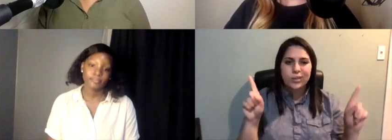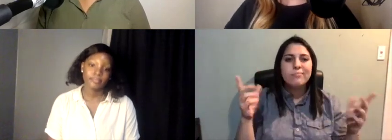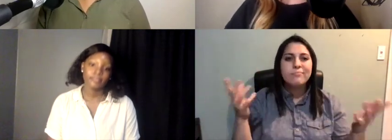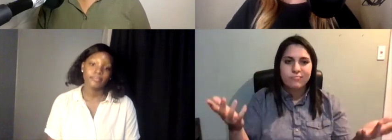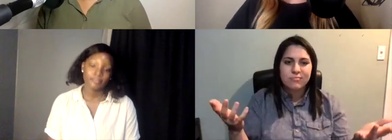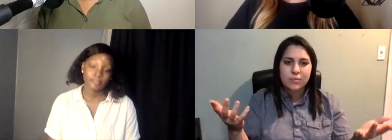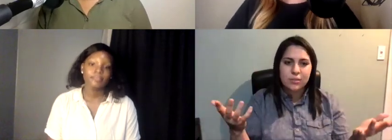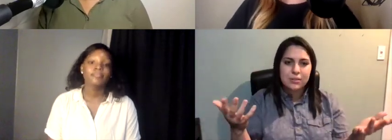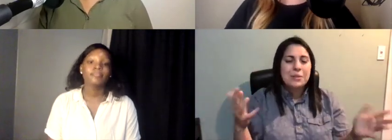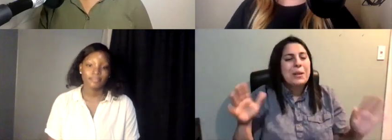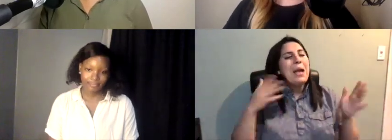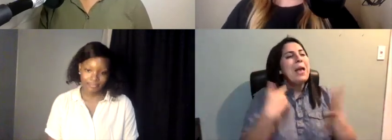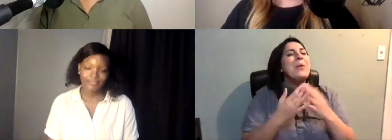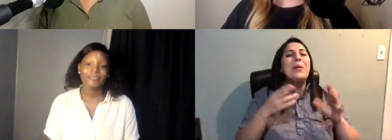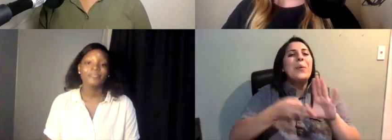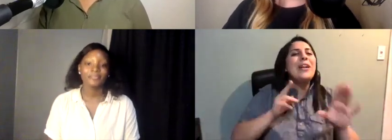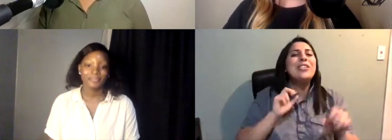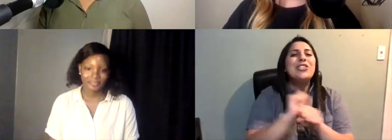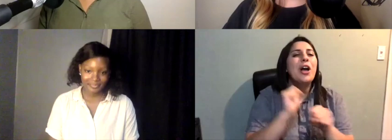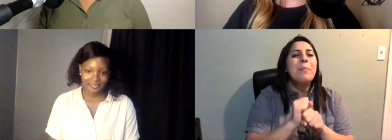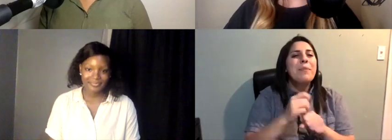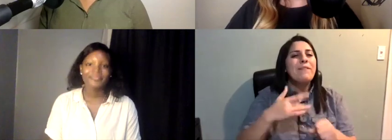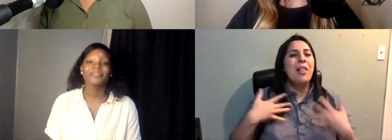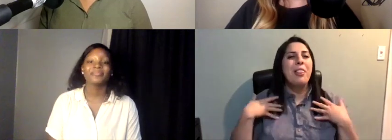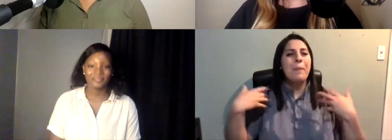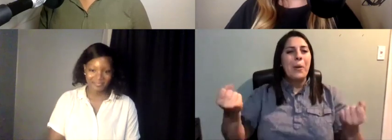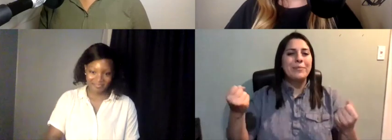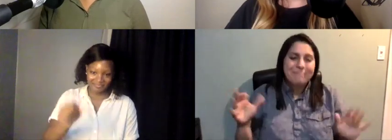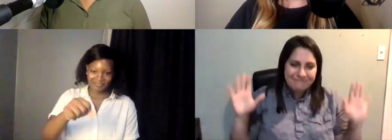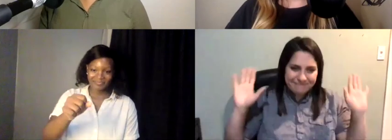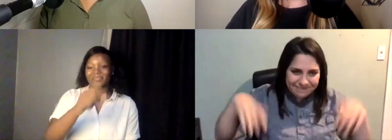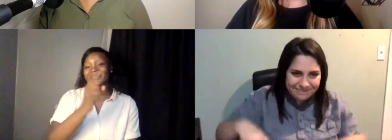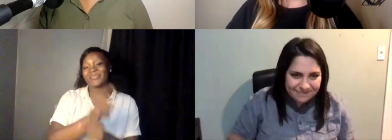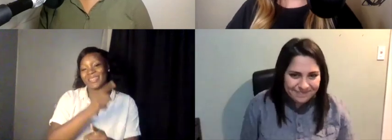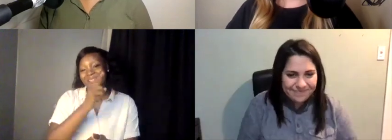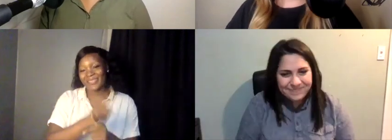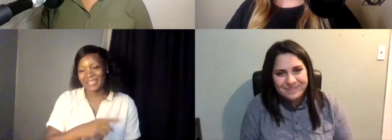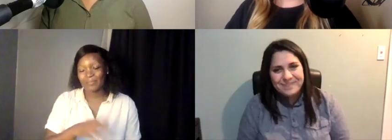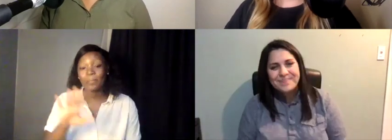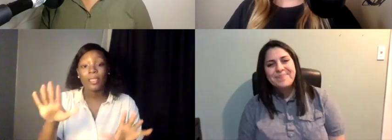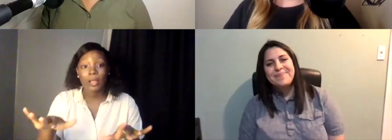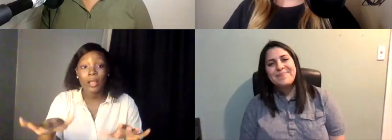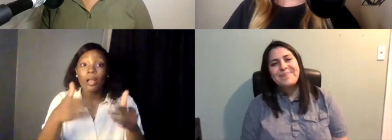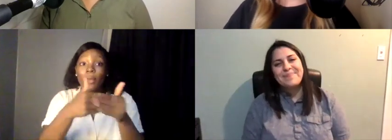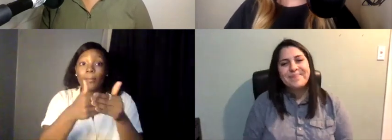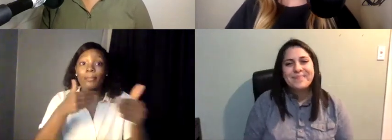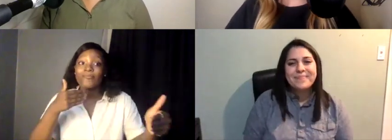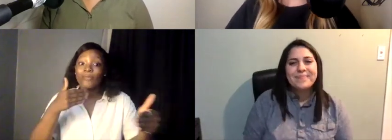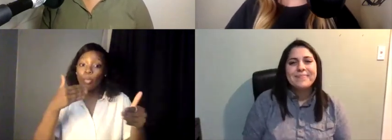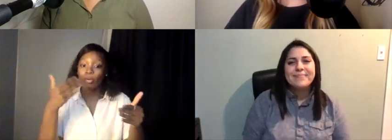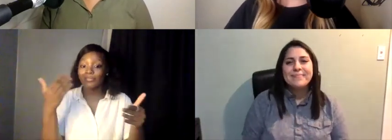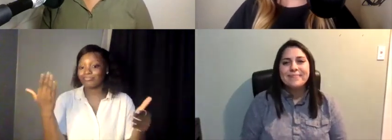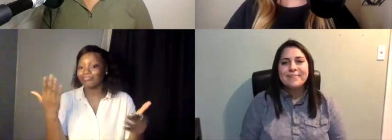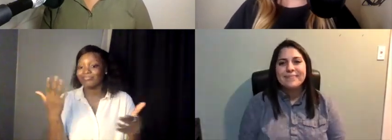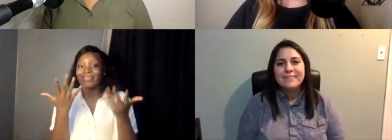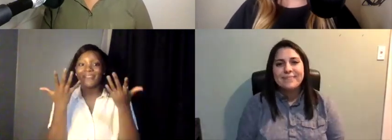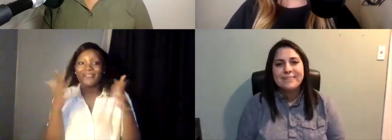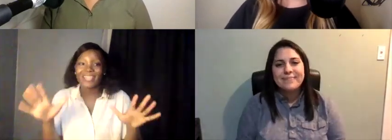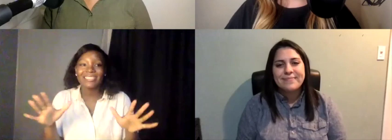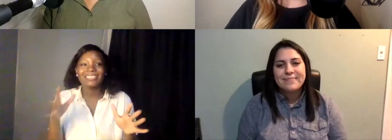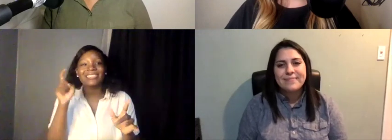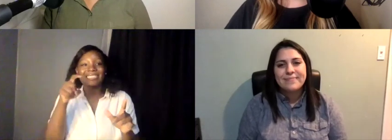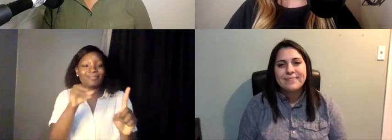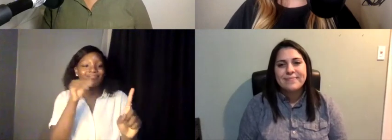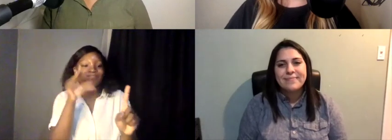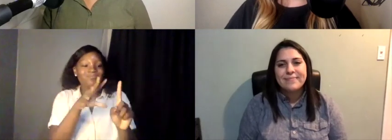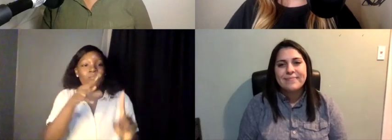be empowered. Right. Yeah. But before we go, just want to always, as always, shout out ProBonoASL. Thank you